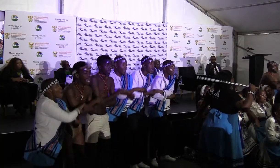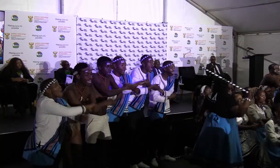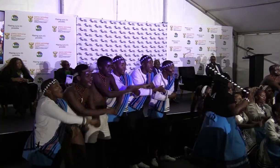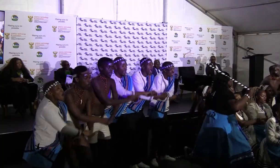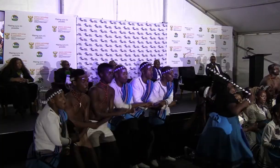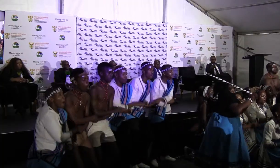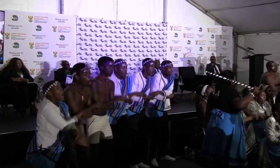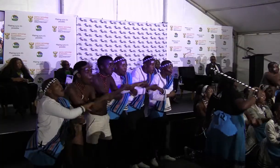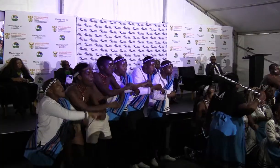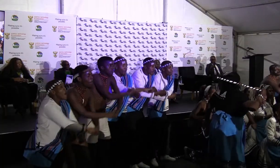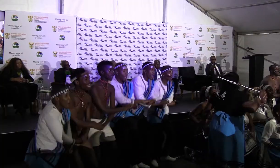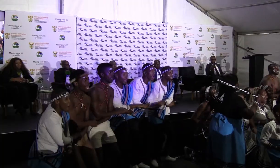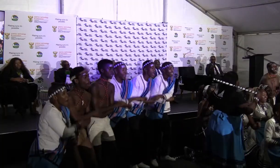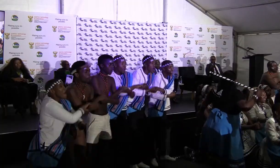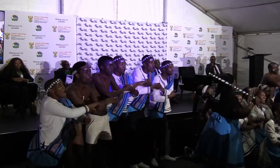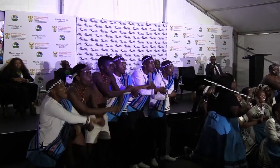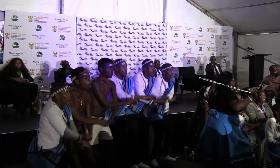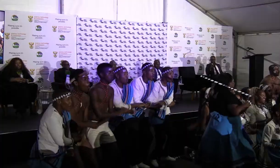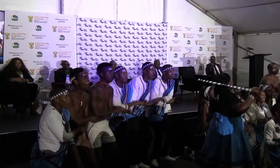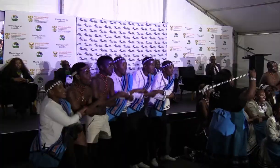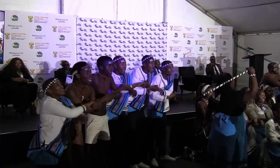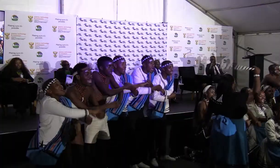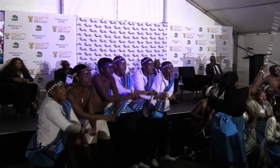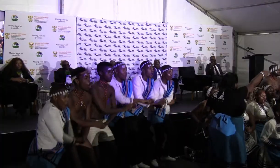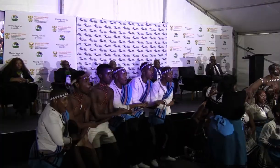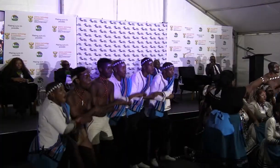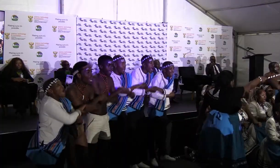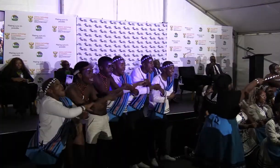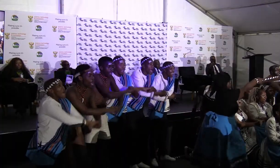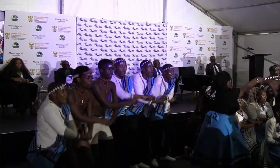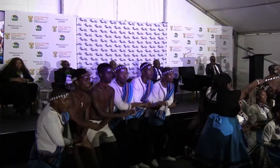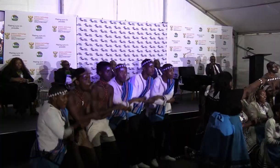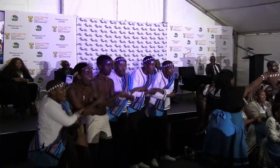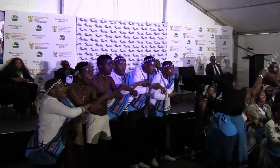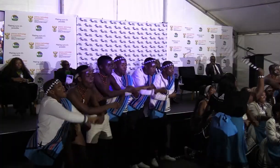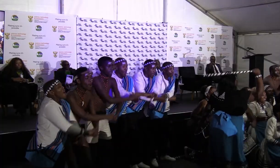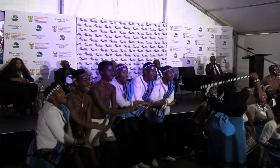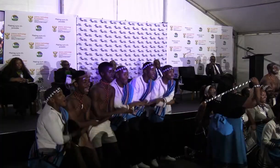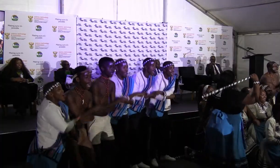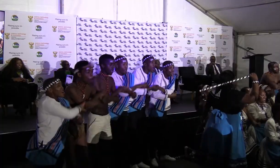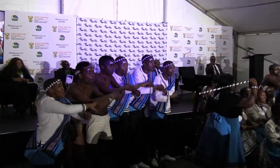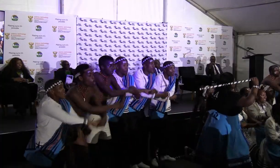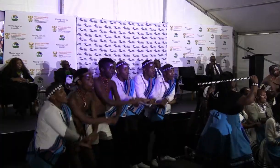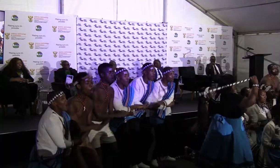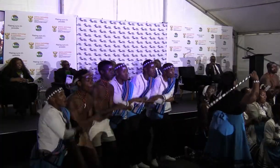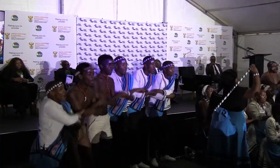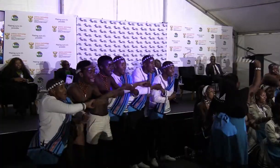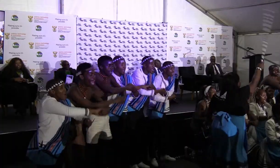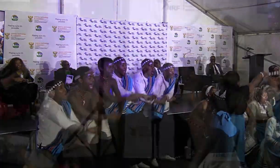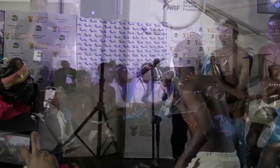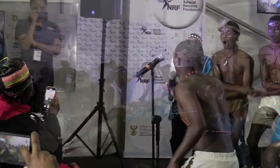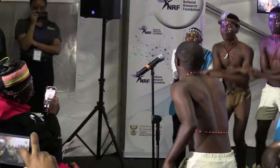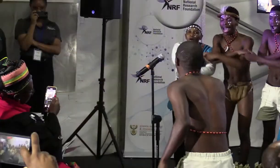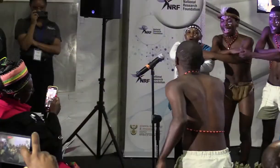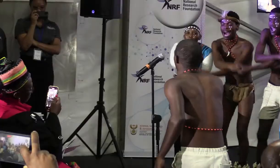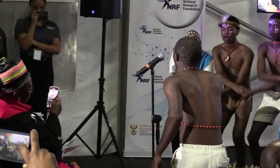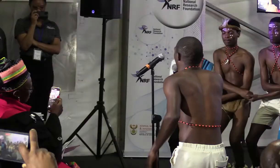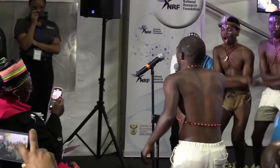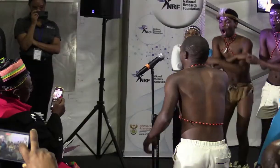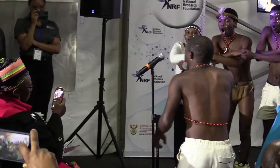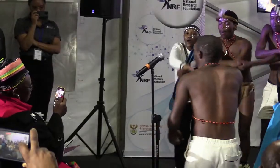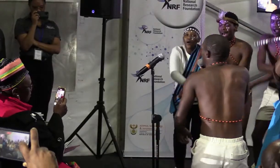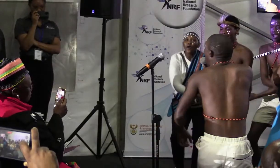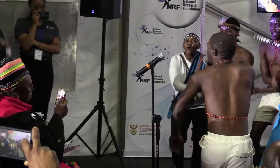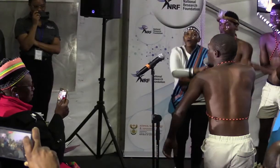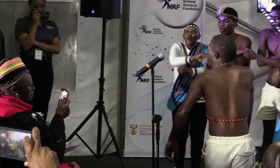lilizela mlilizeni lilizela ngane Afrika yasosoloza inqola yamasondo soto yasosoloza inqola yomzantsi Afrika yasosoloza